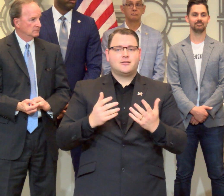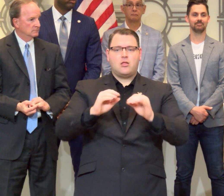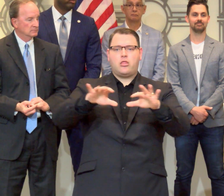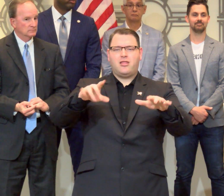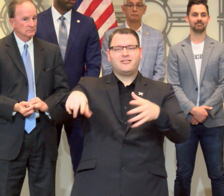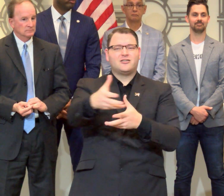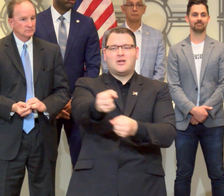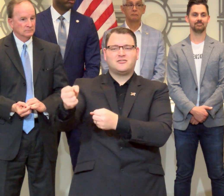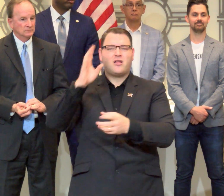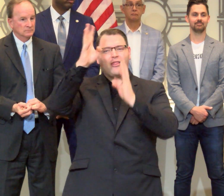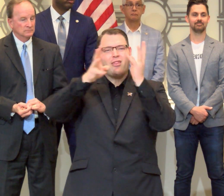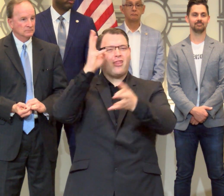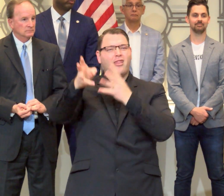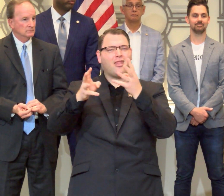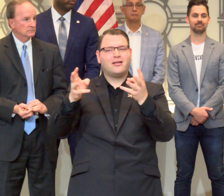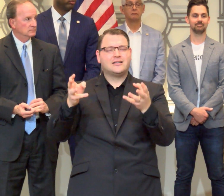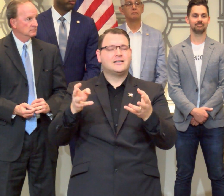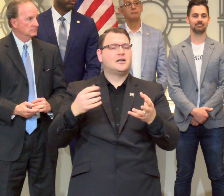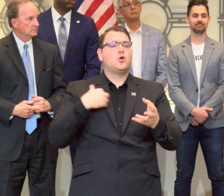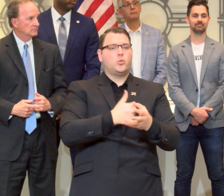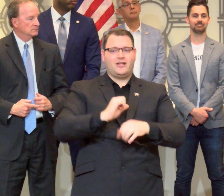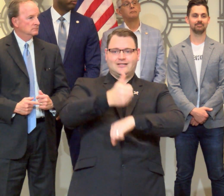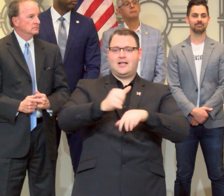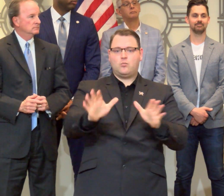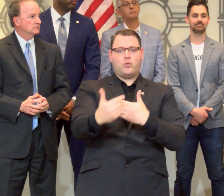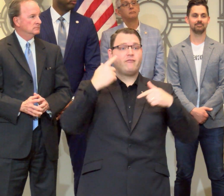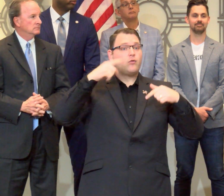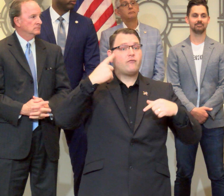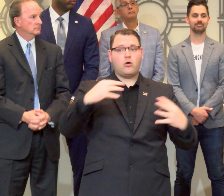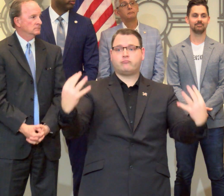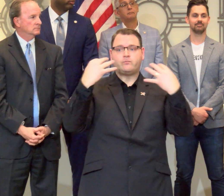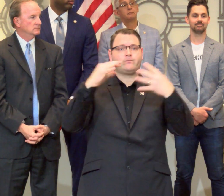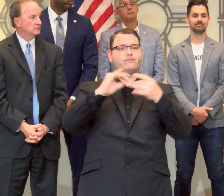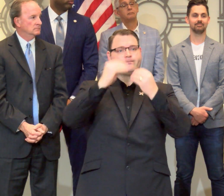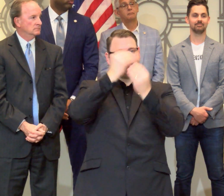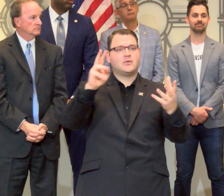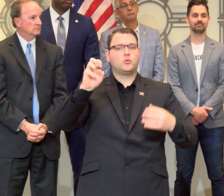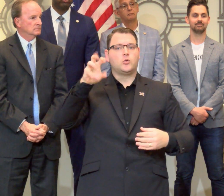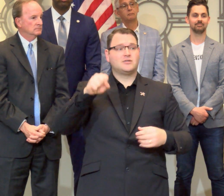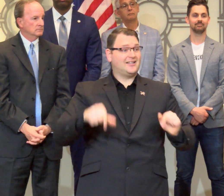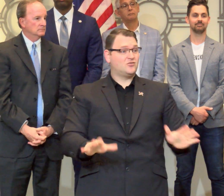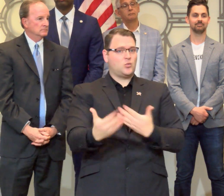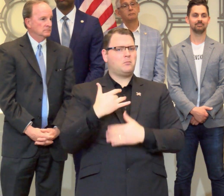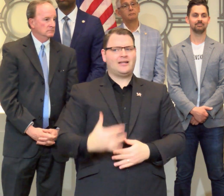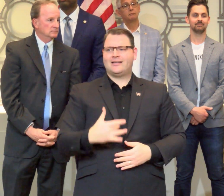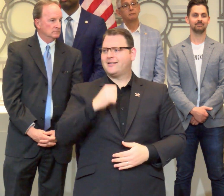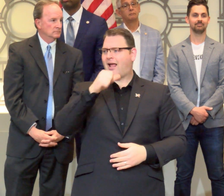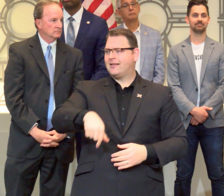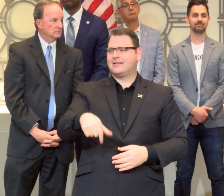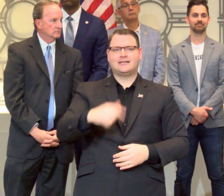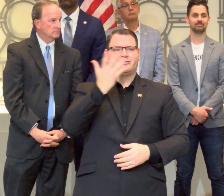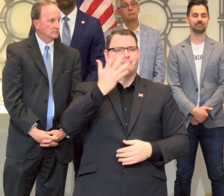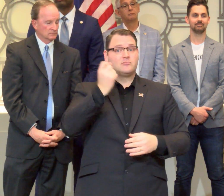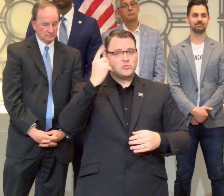room in order to have a press conference like this. This room is normally, it doesn't look this way. But we built this